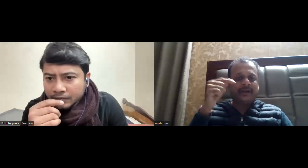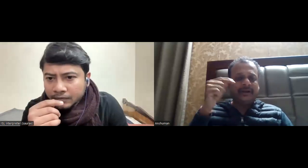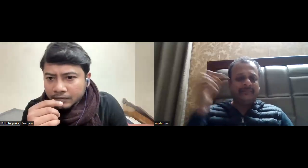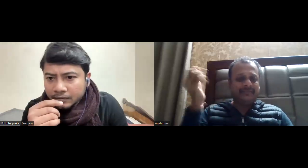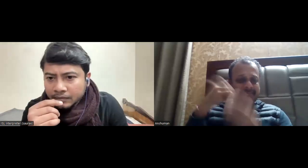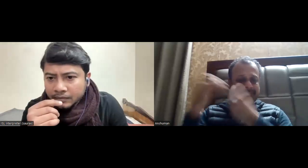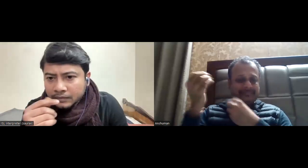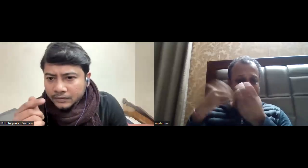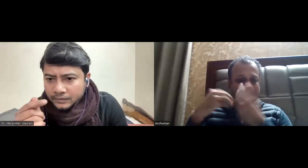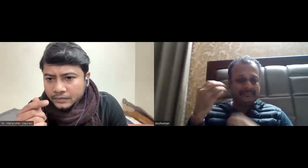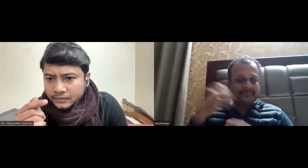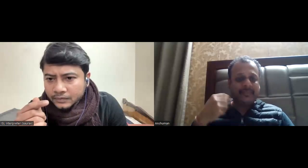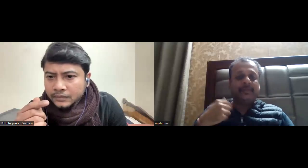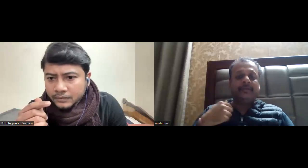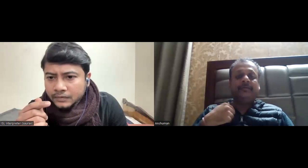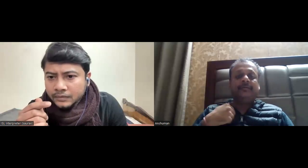Hmm.